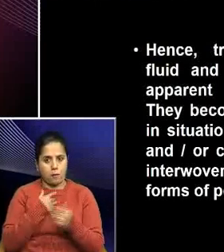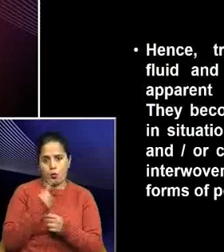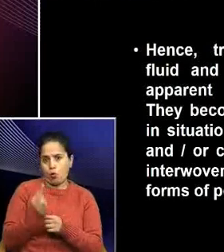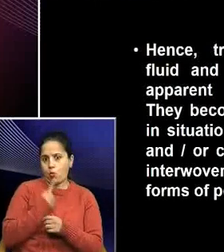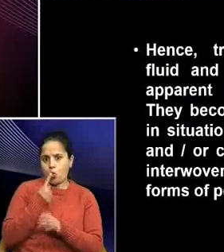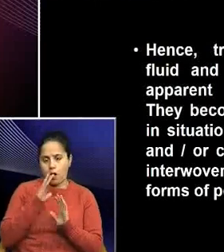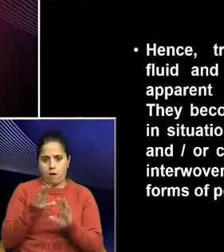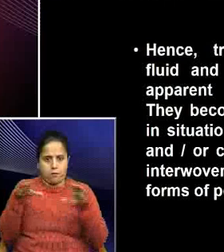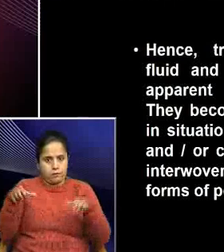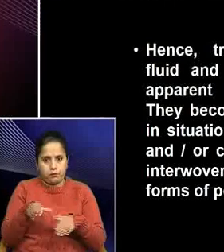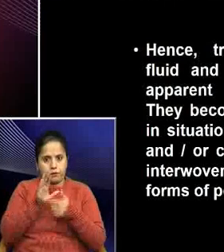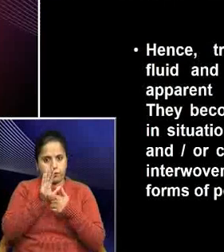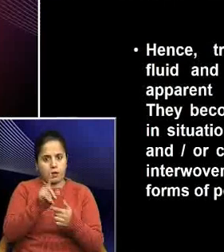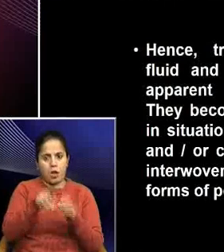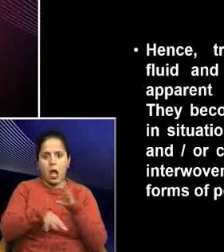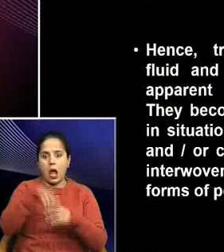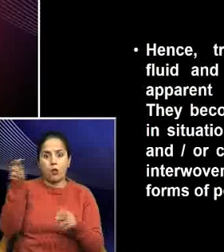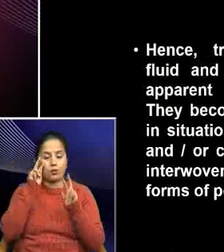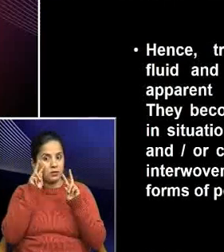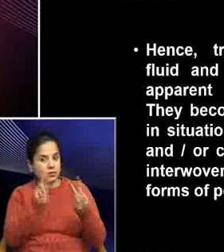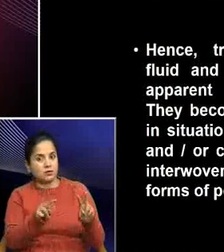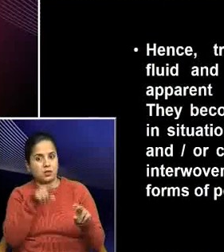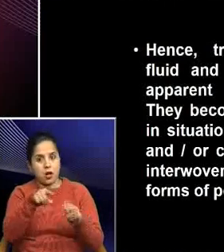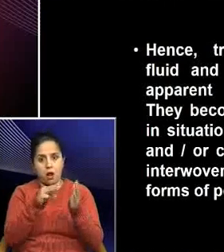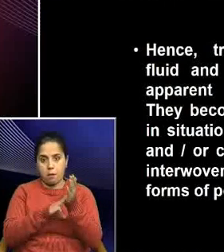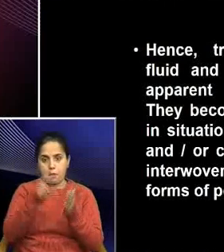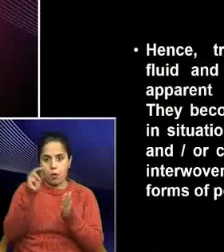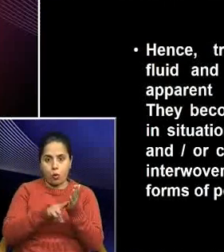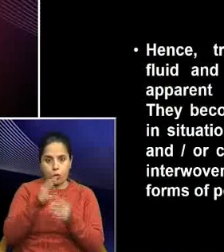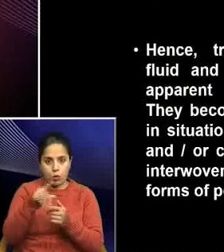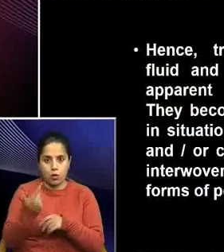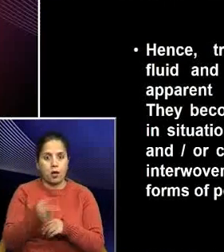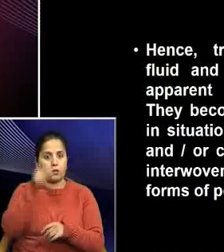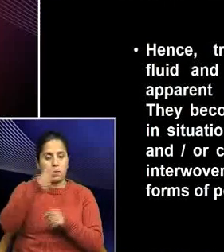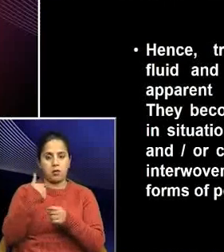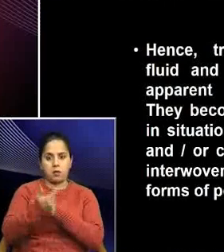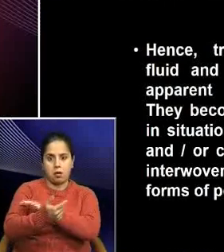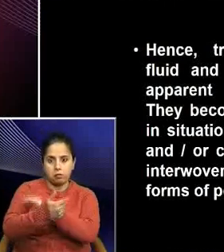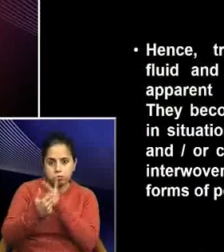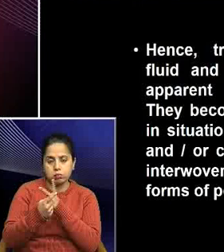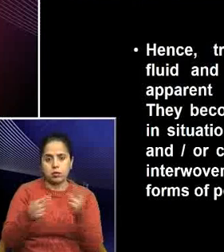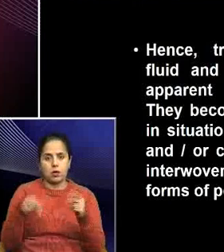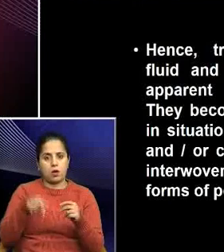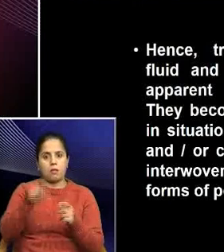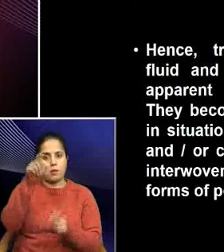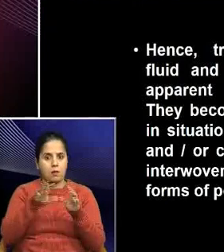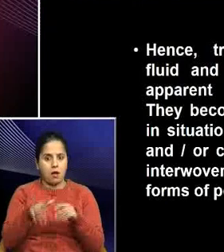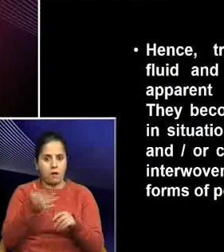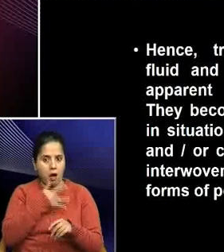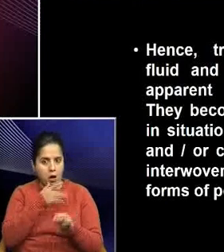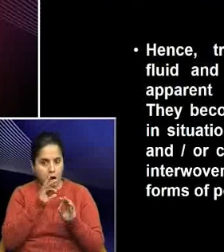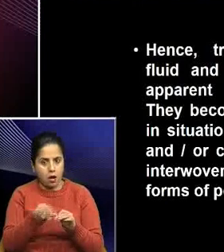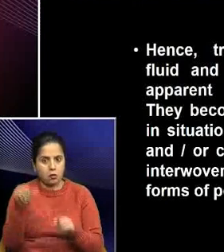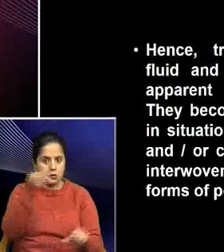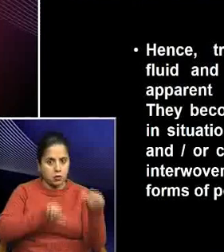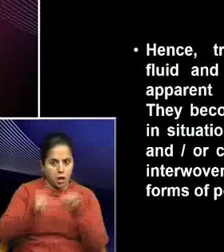what appears from outside as monolithic, muscular, mainstream kind of Vedic